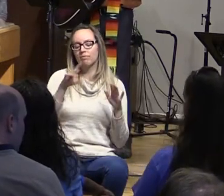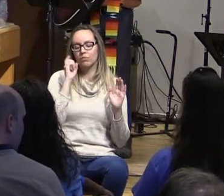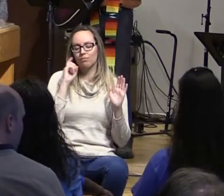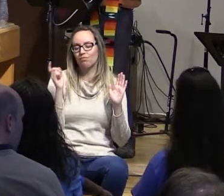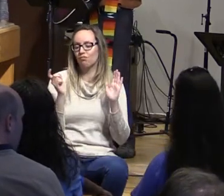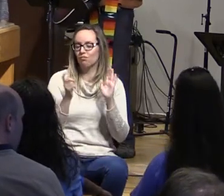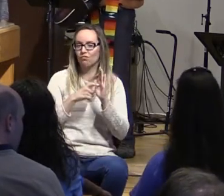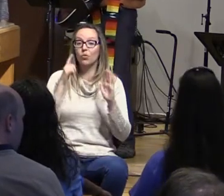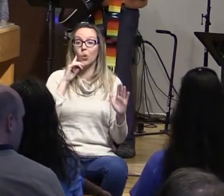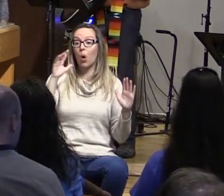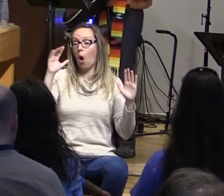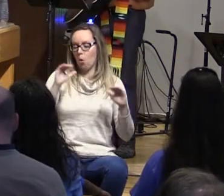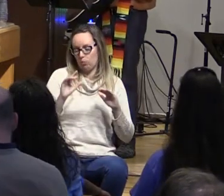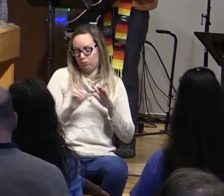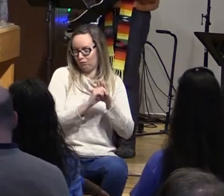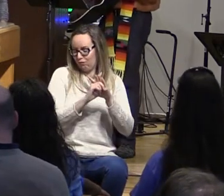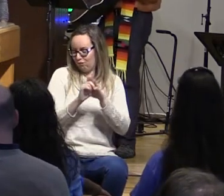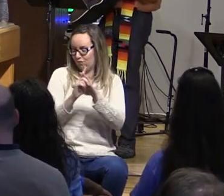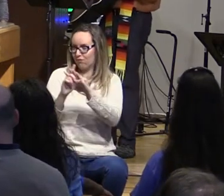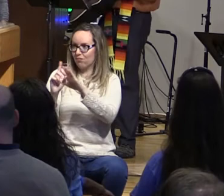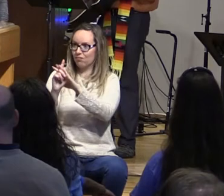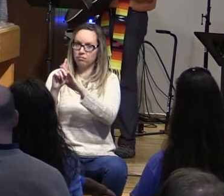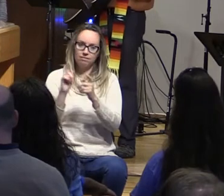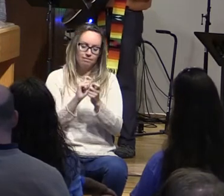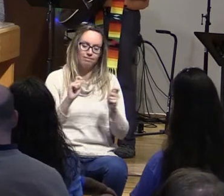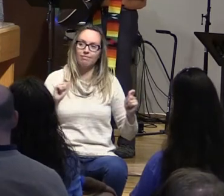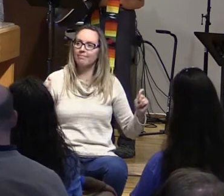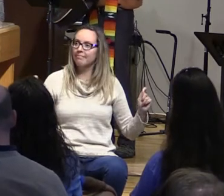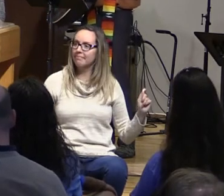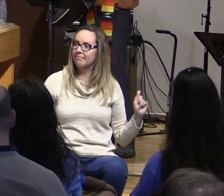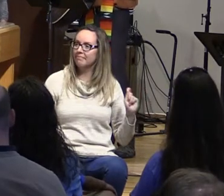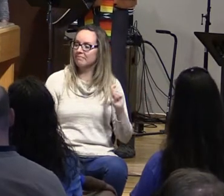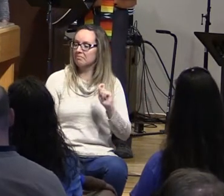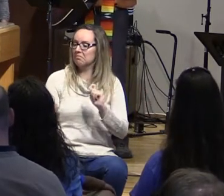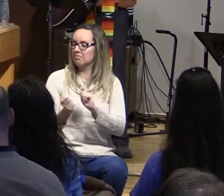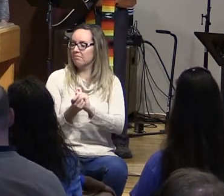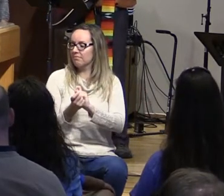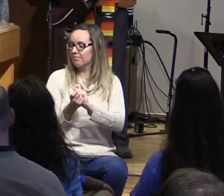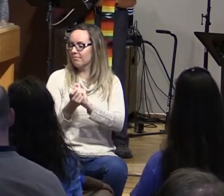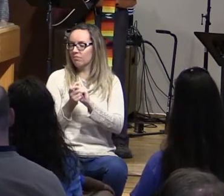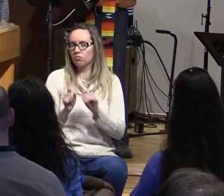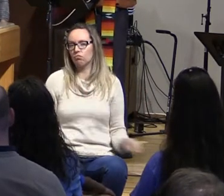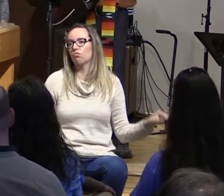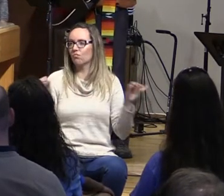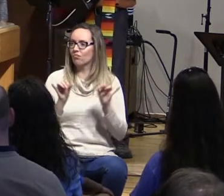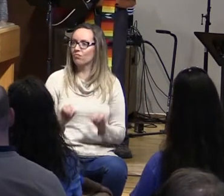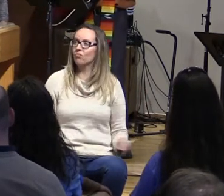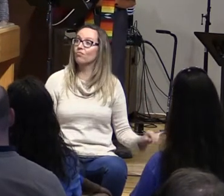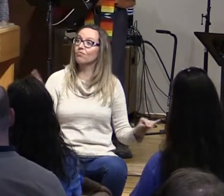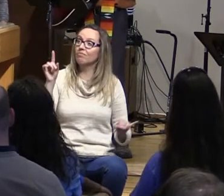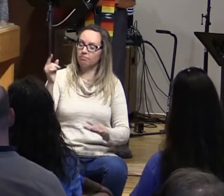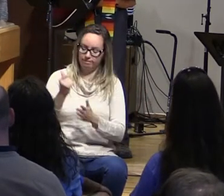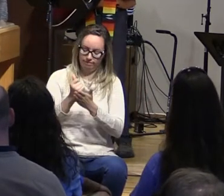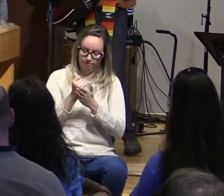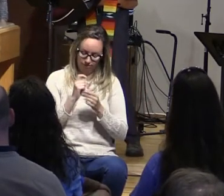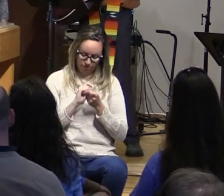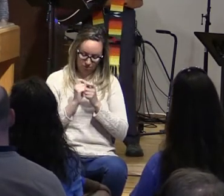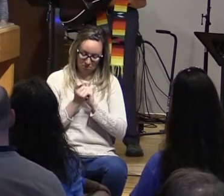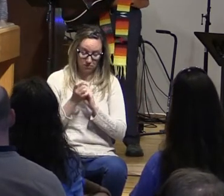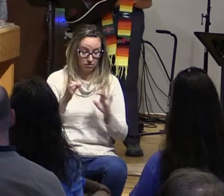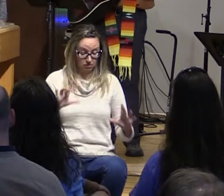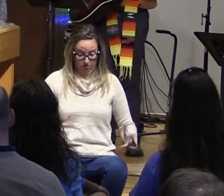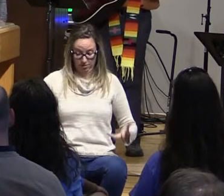around, hope is springing up from this old ground. Out of